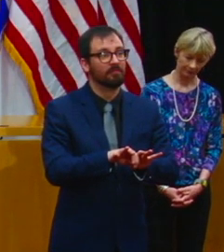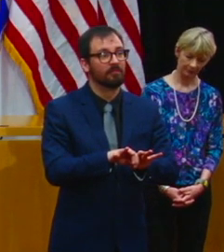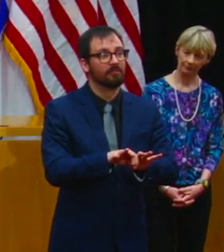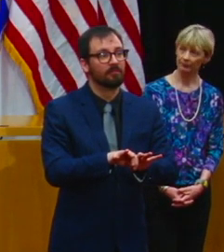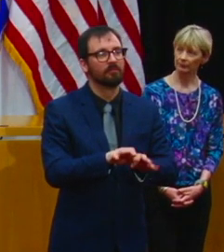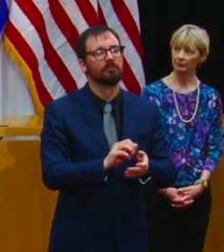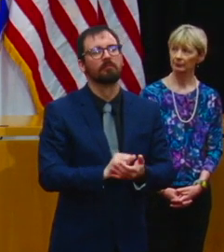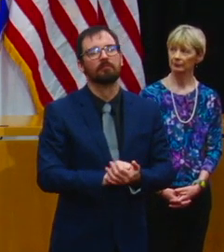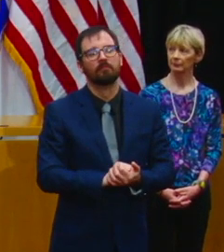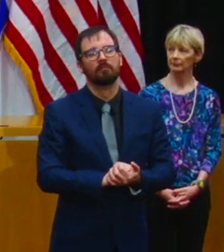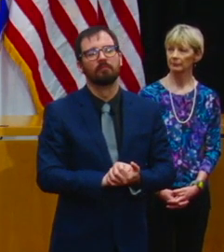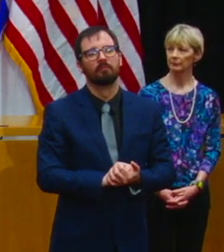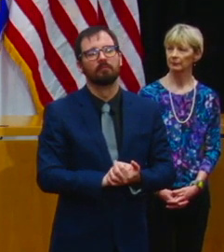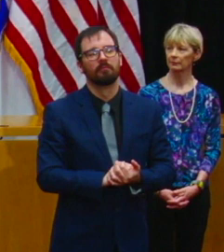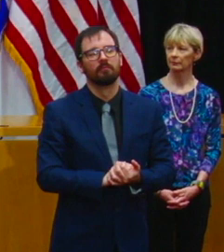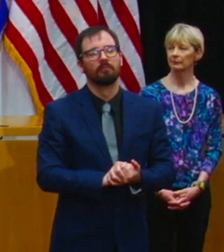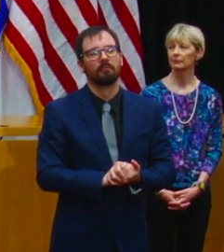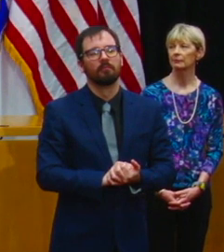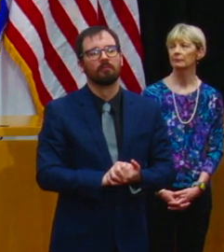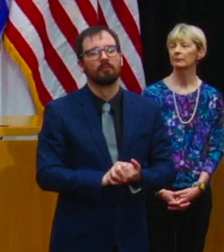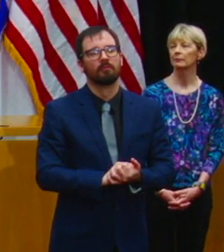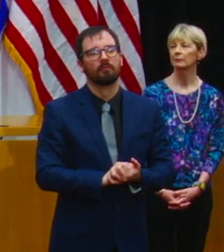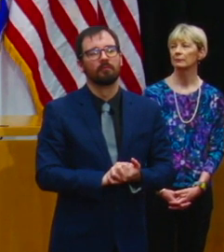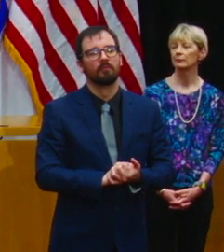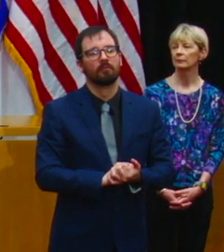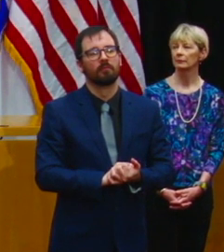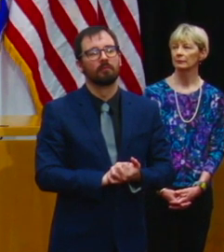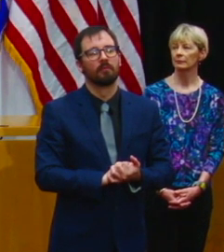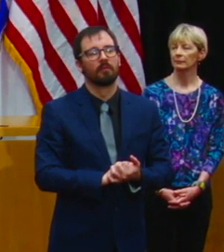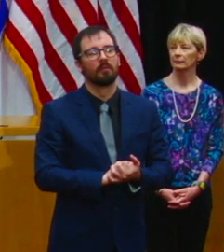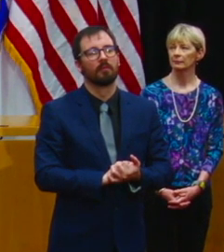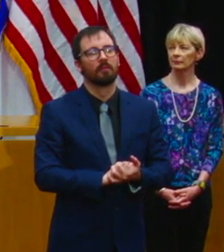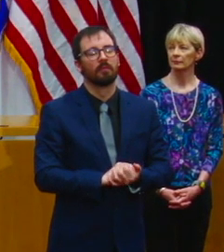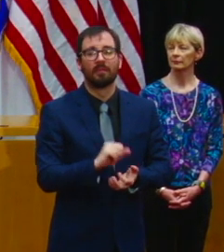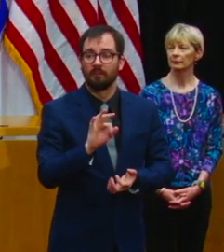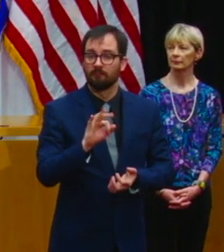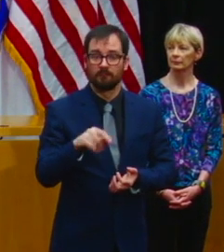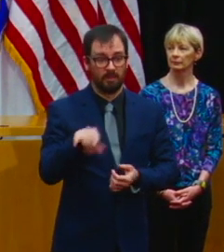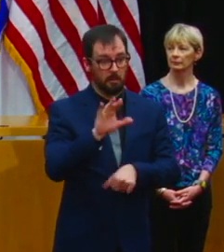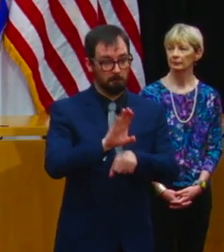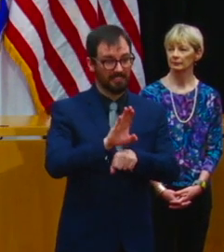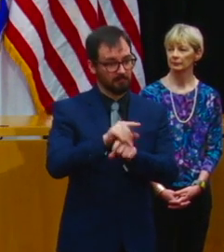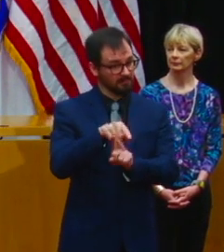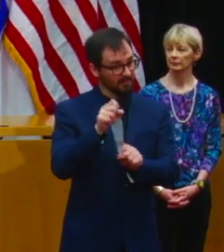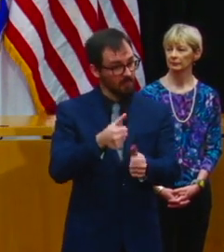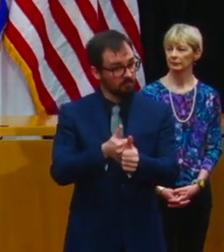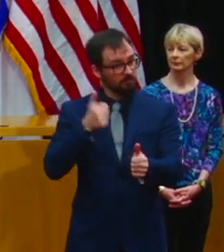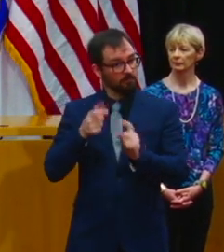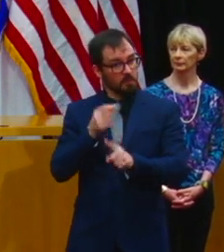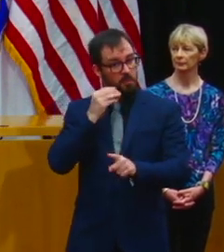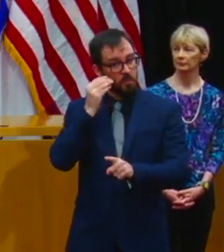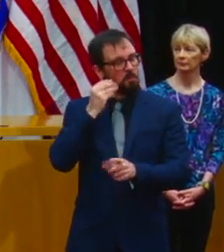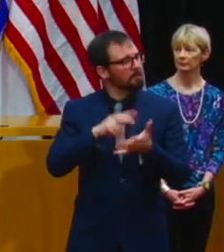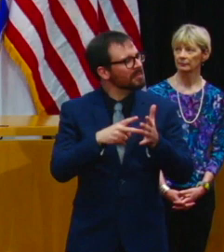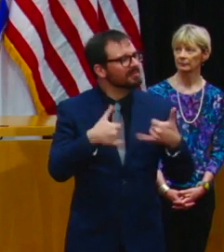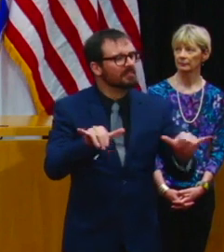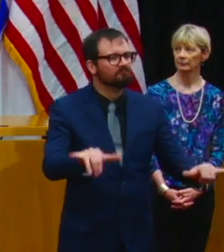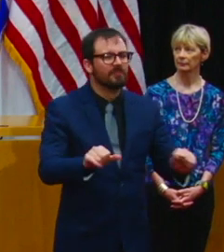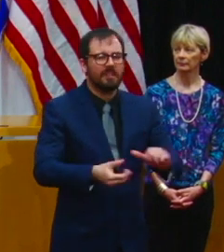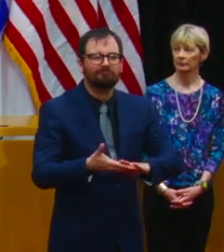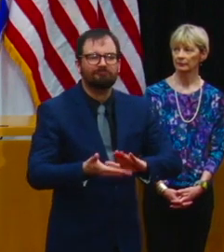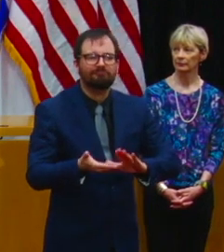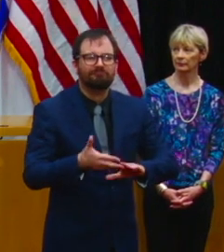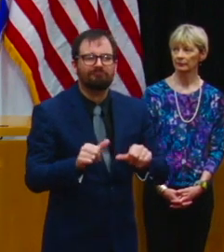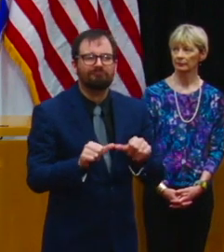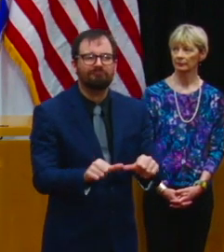and you work from home, you still have the ability to operate. And so there are folks who are in non-essential businesses who are